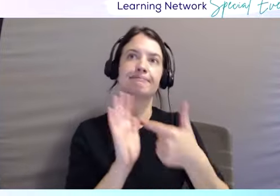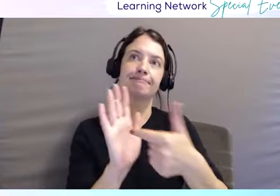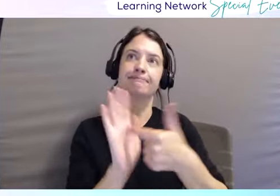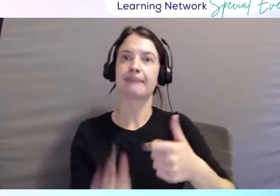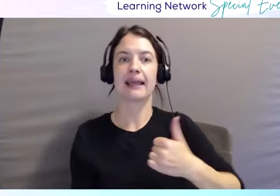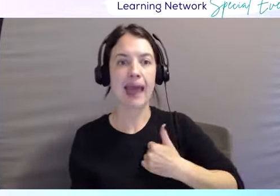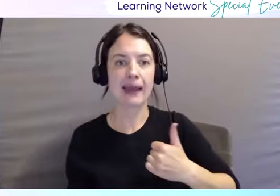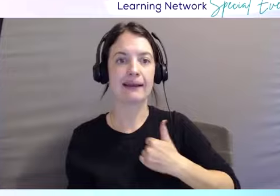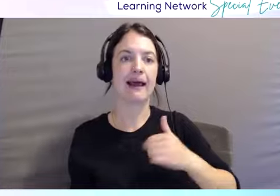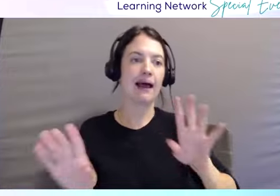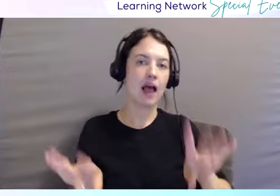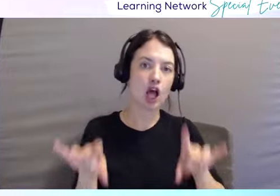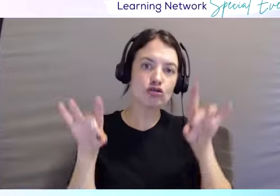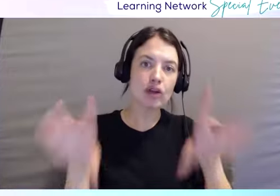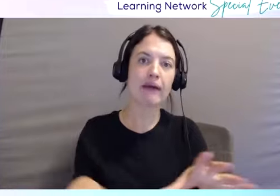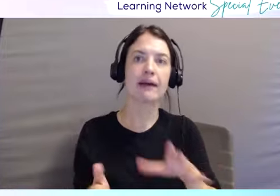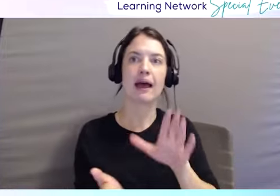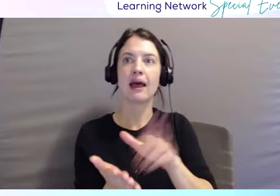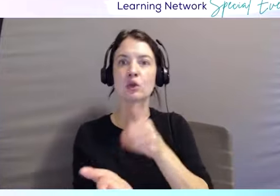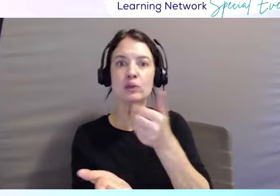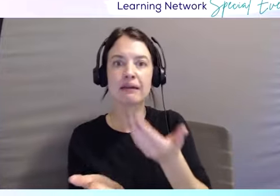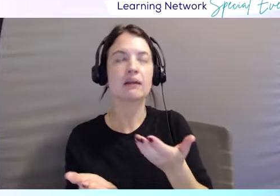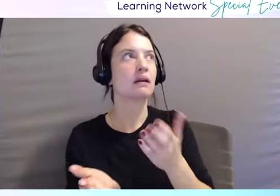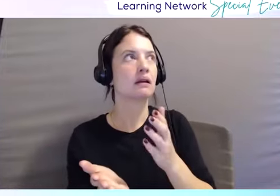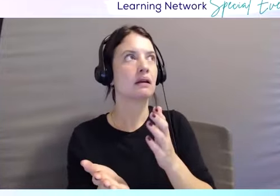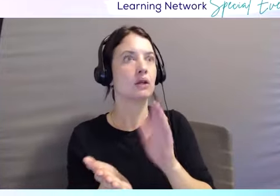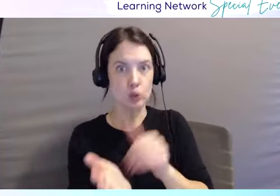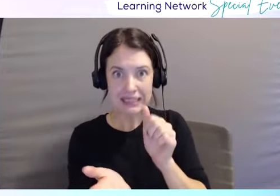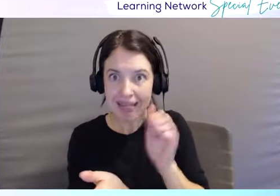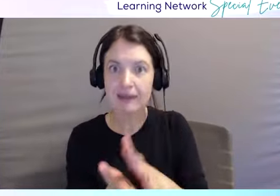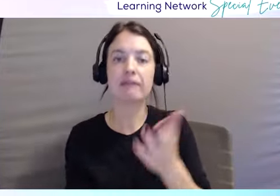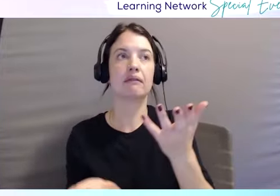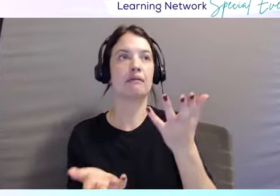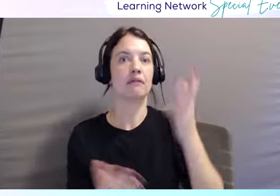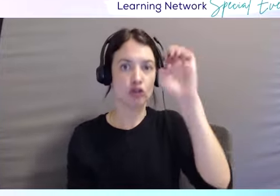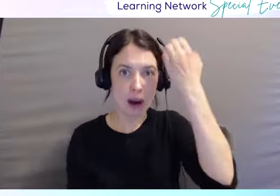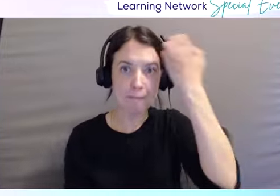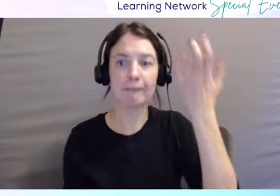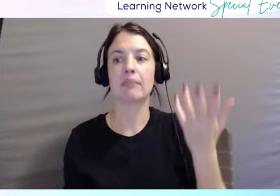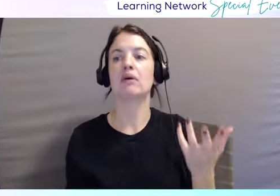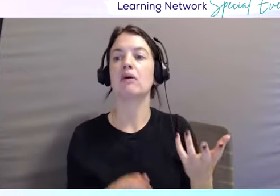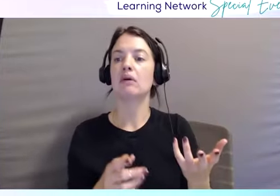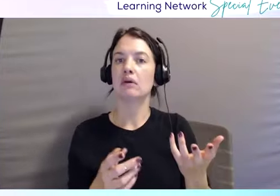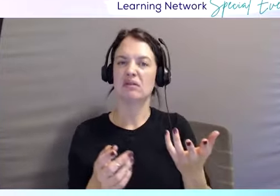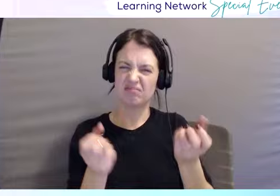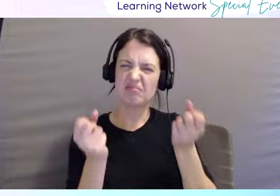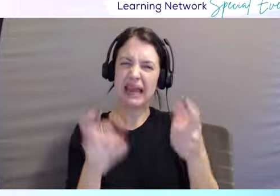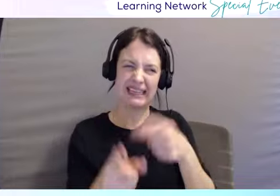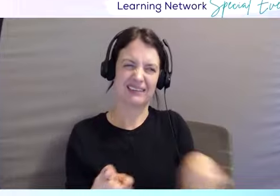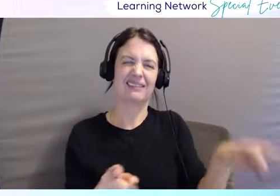Zealand, UK, USA, Europe, is that sometimes the context in which alcohol is